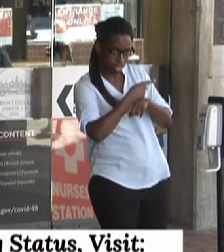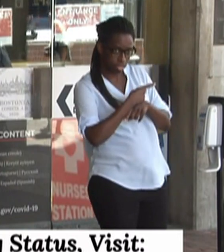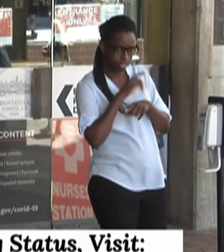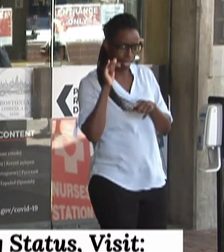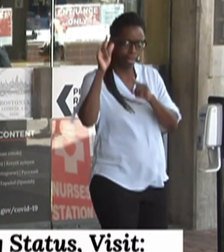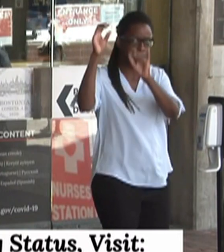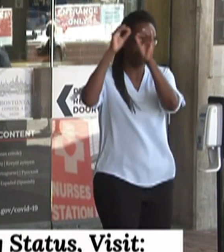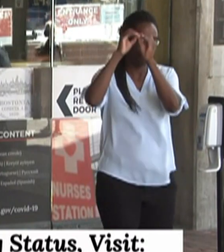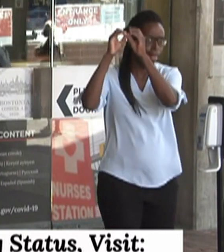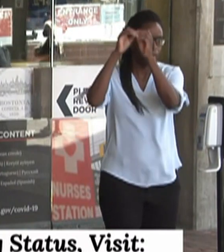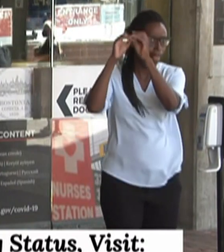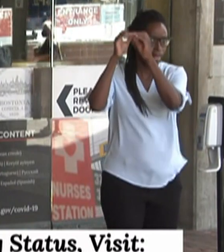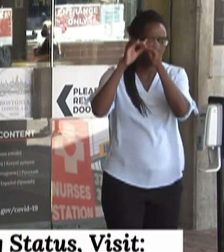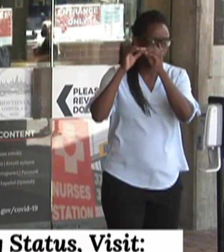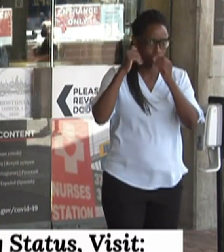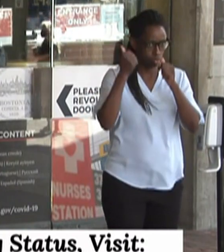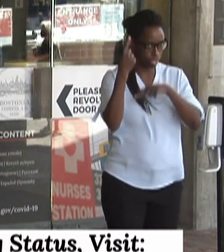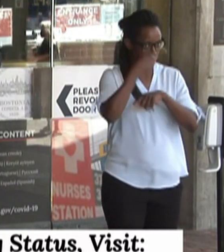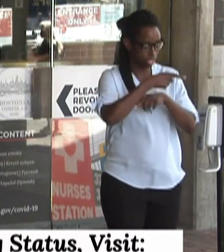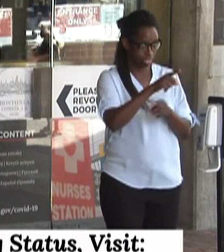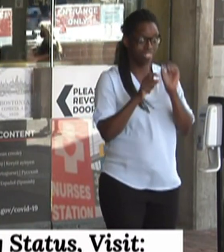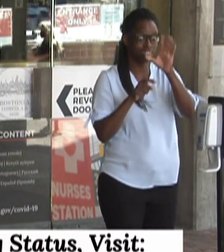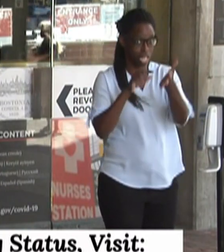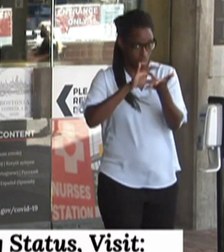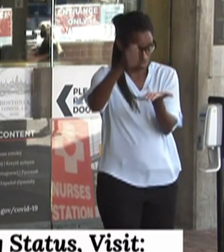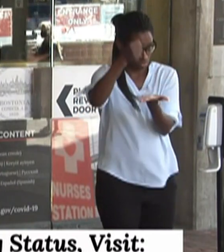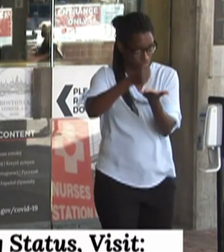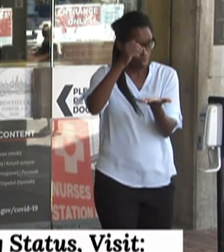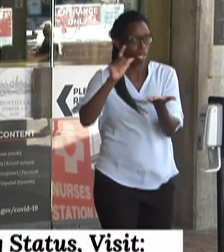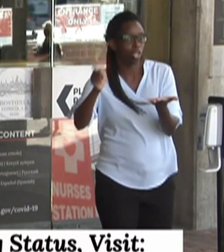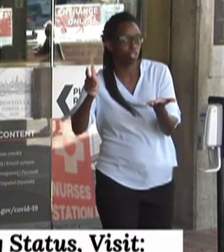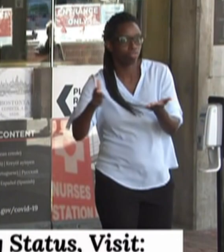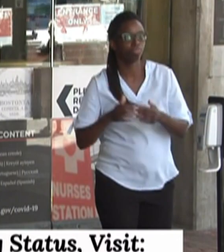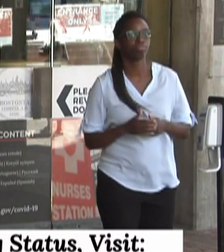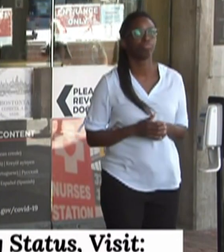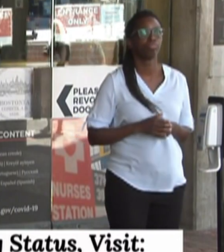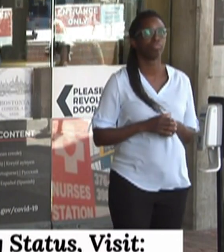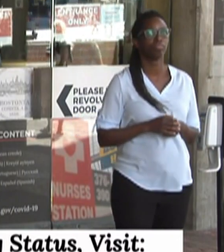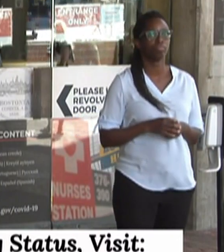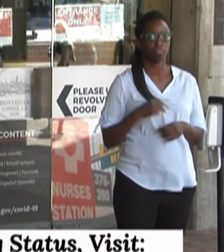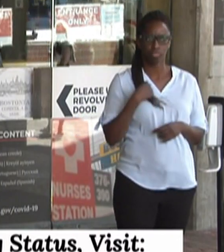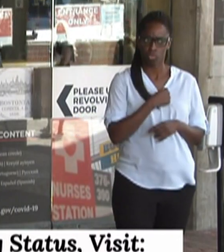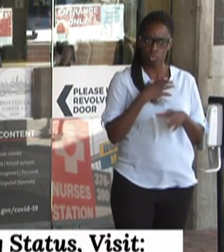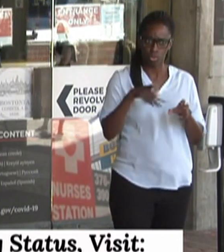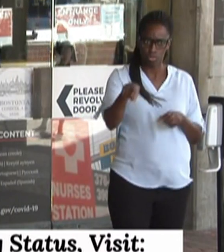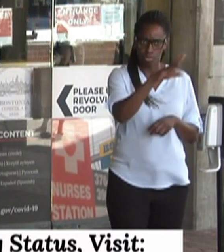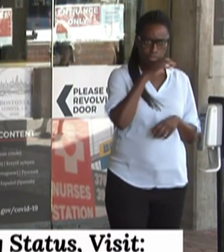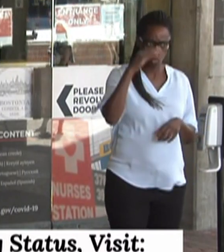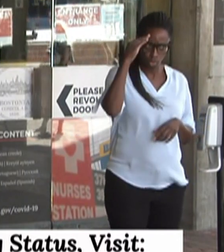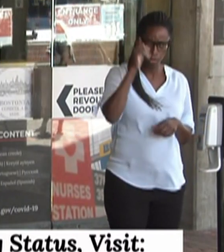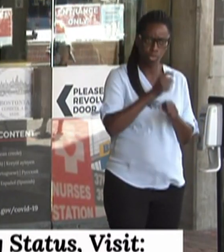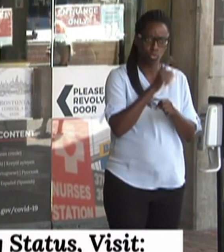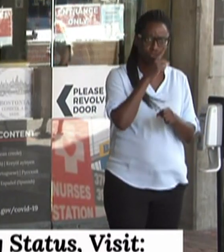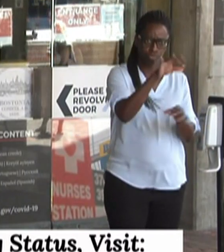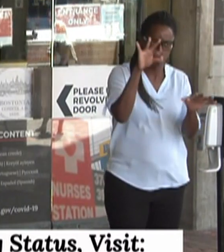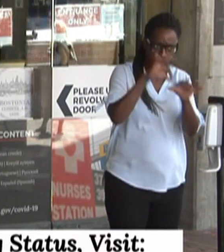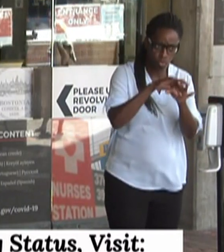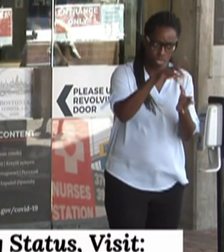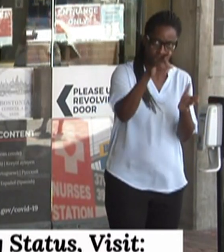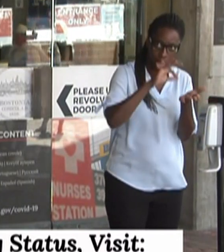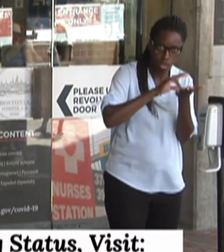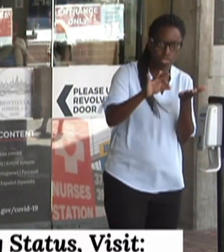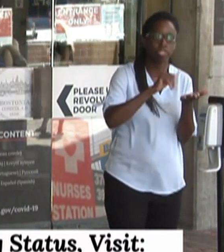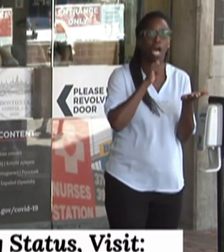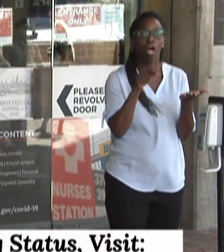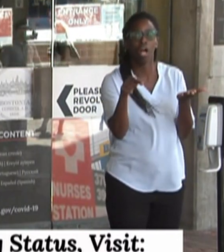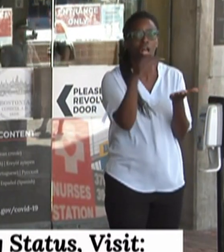democracy, and we should all be making an effort to ensure that everyone's vote is counted. What we saw at the post office a few weeks ago,